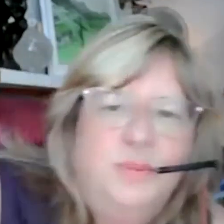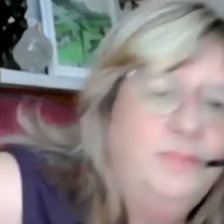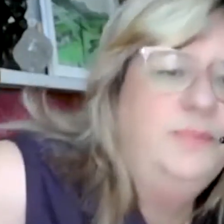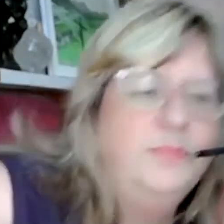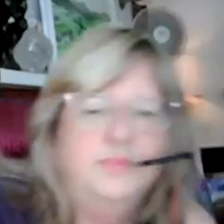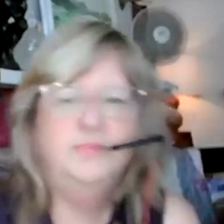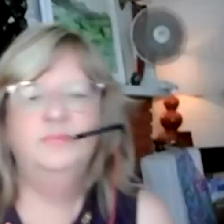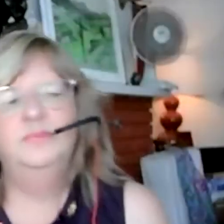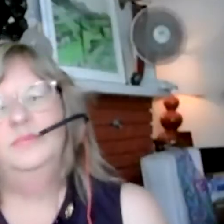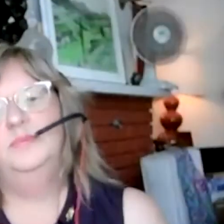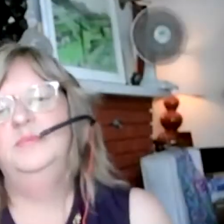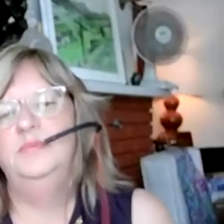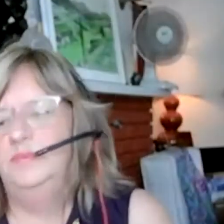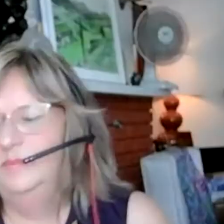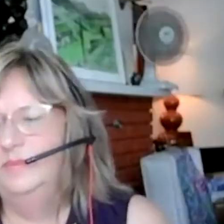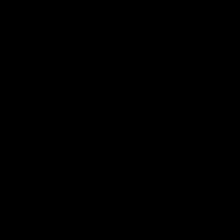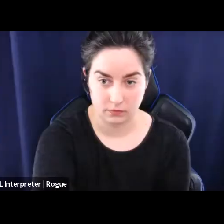Thank you.